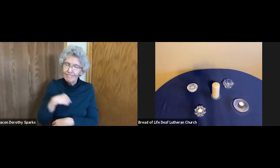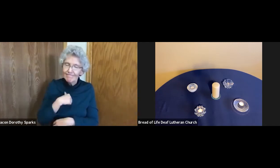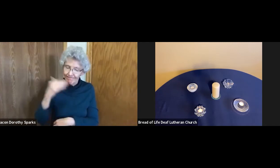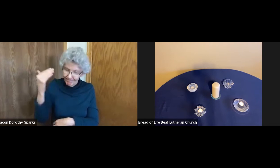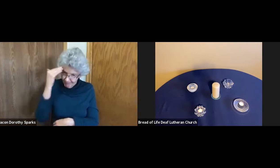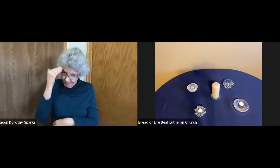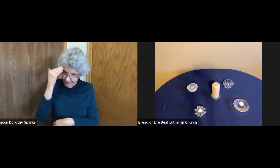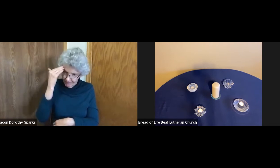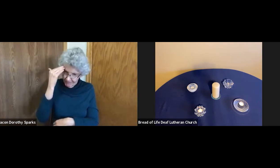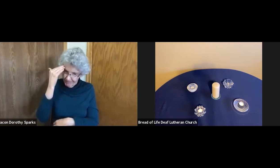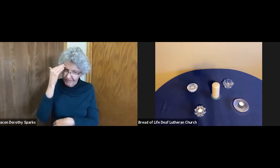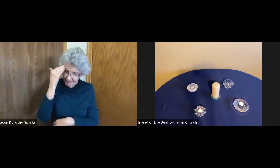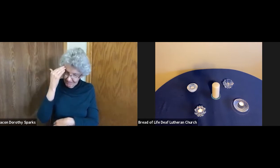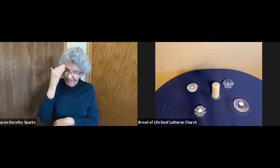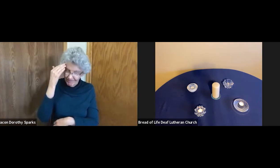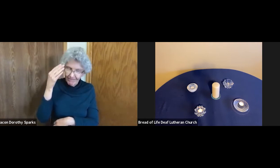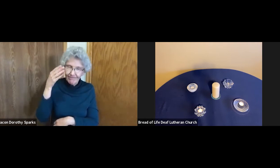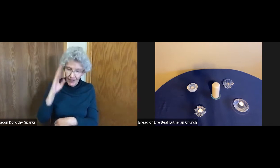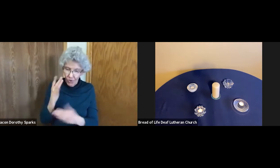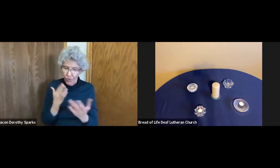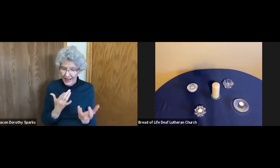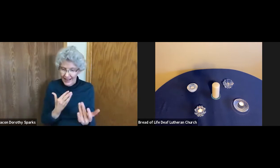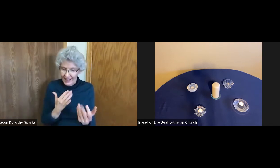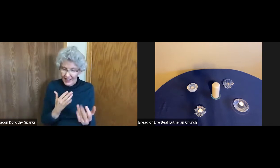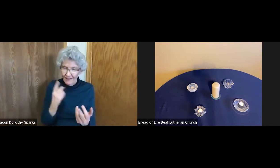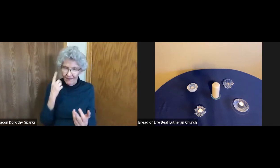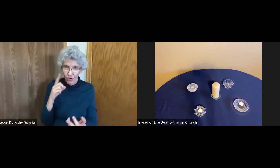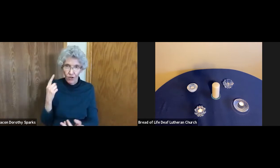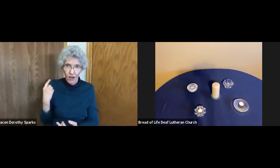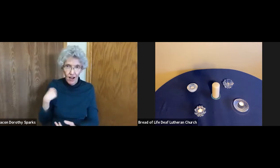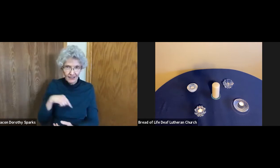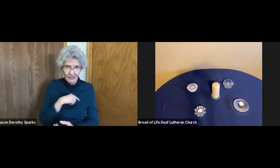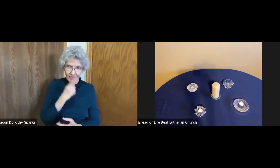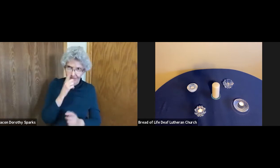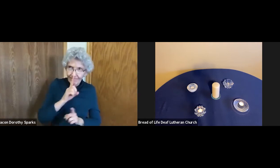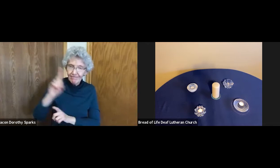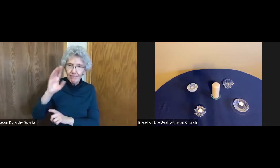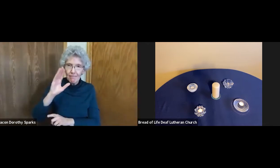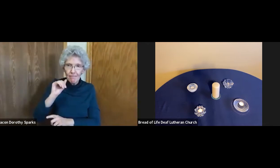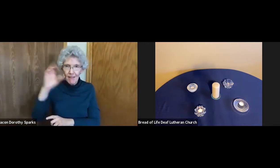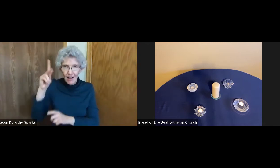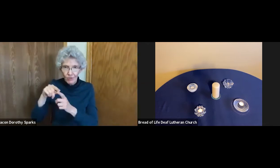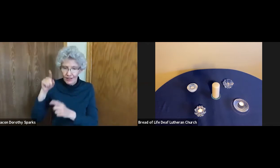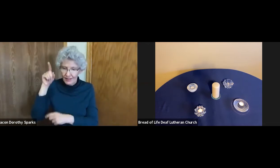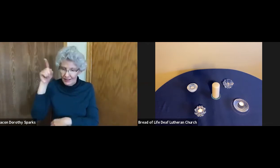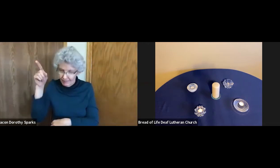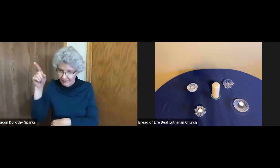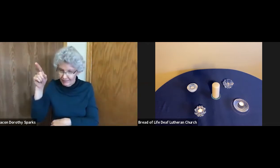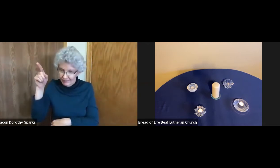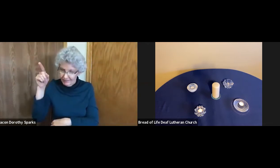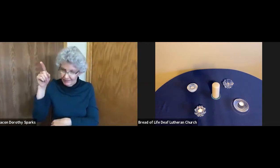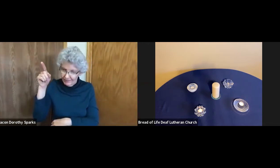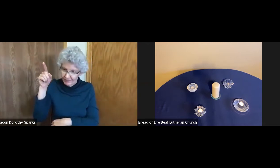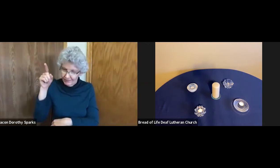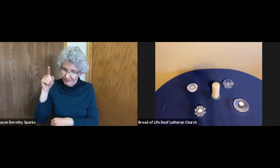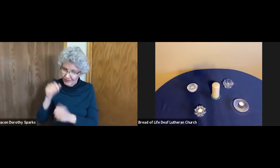through Joel, we know God longs for us to return with